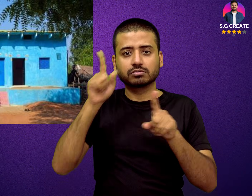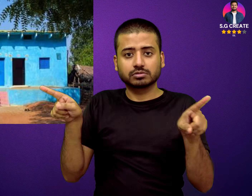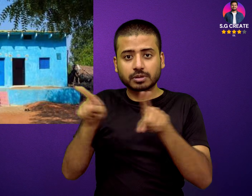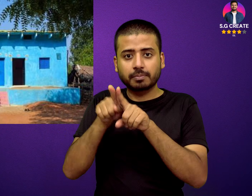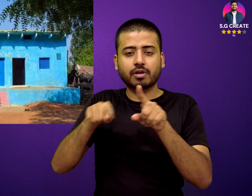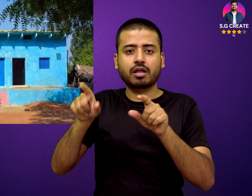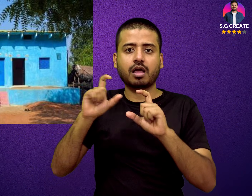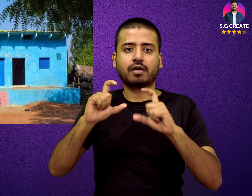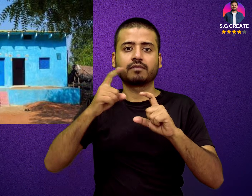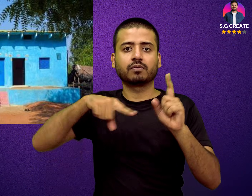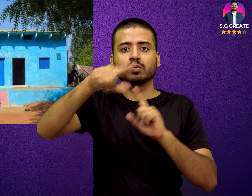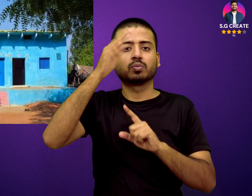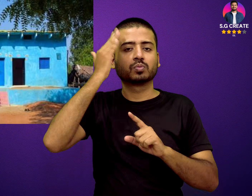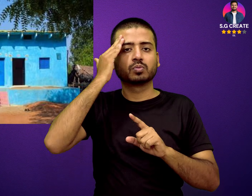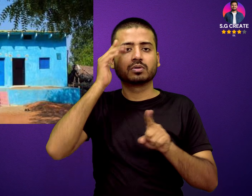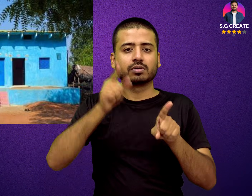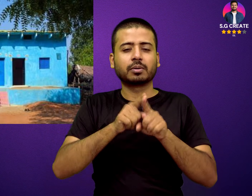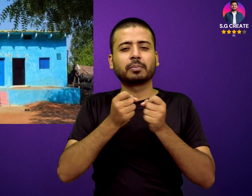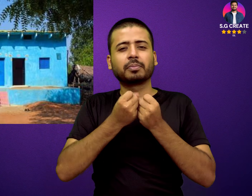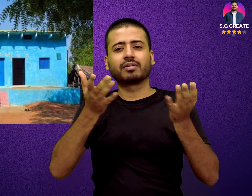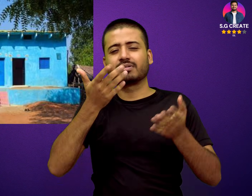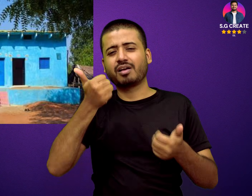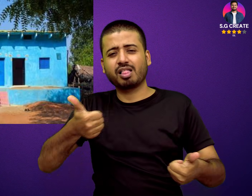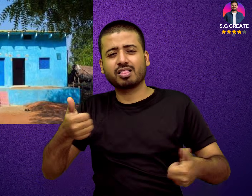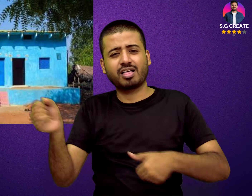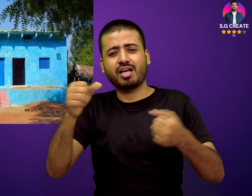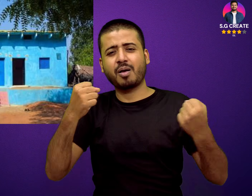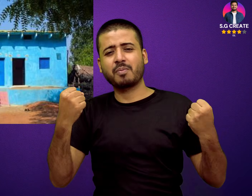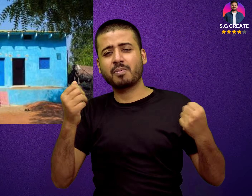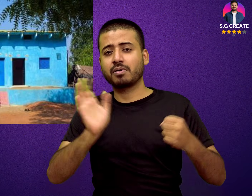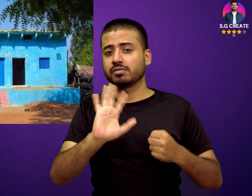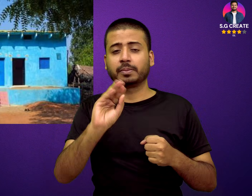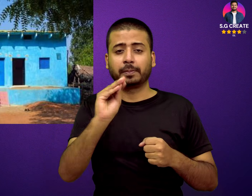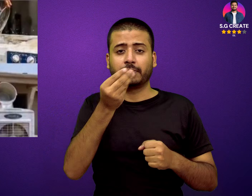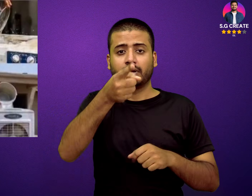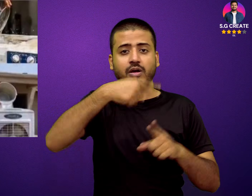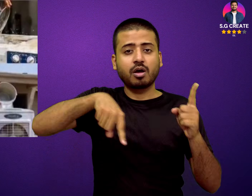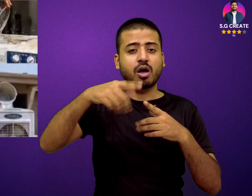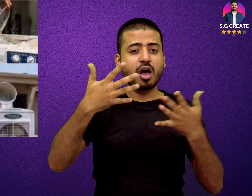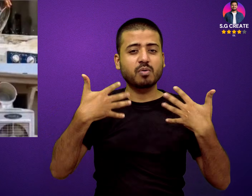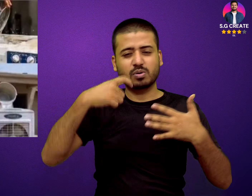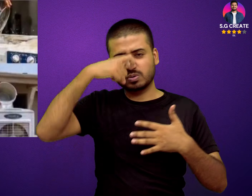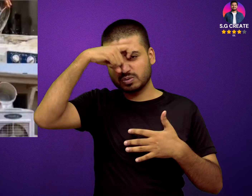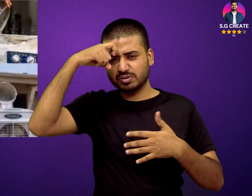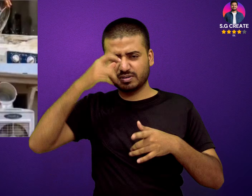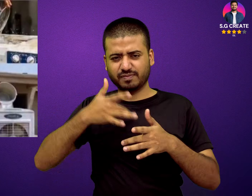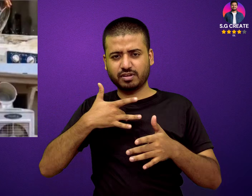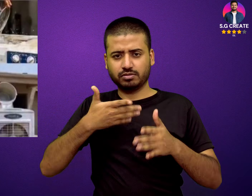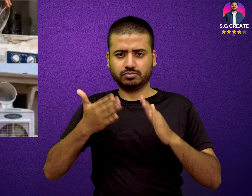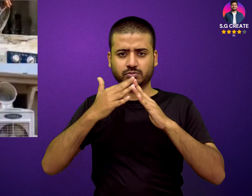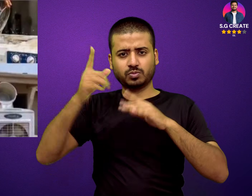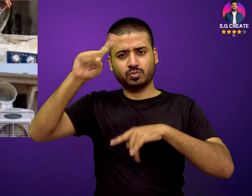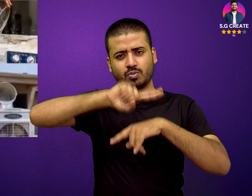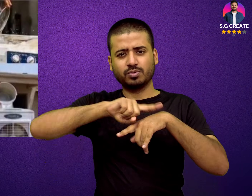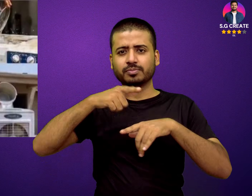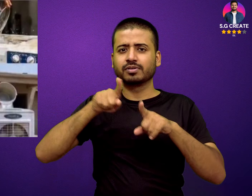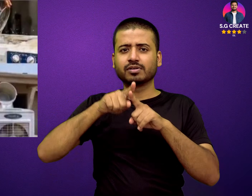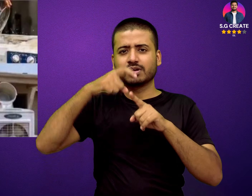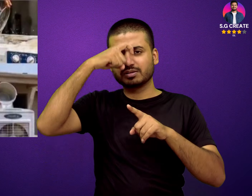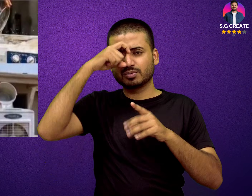the outer body of the cooler, or the puddle of water you are standing in. This creates an immediate path for high-voltage current to pass through your